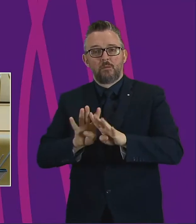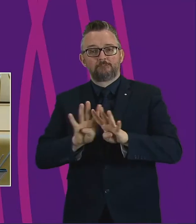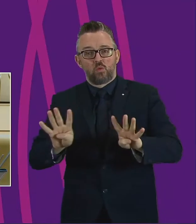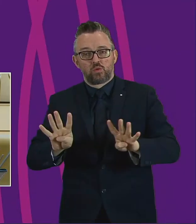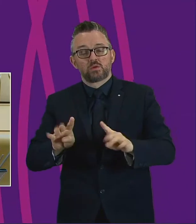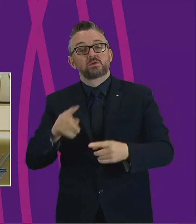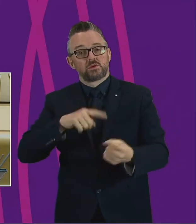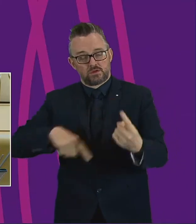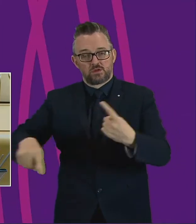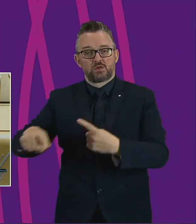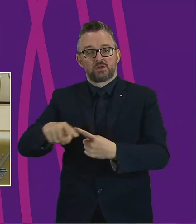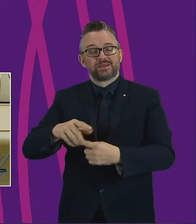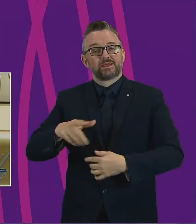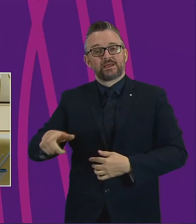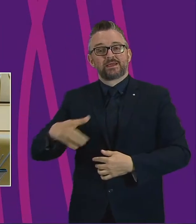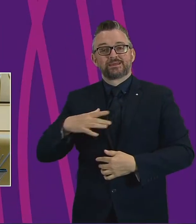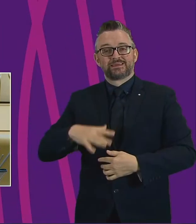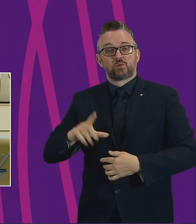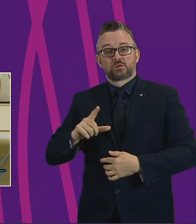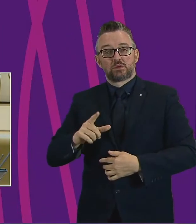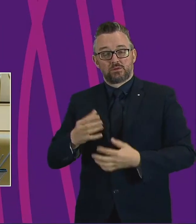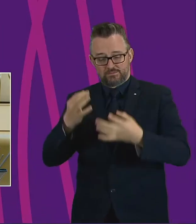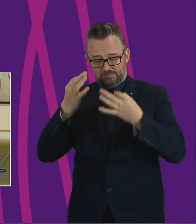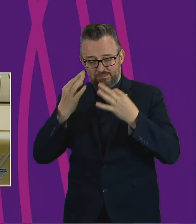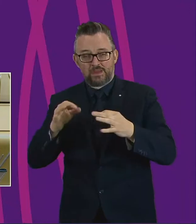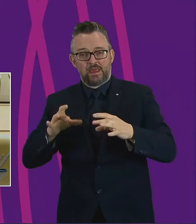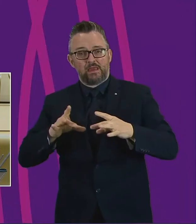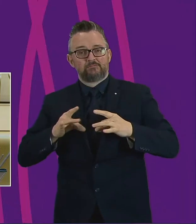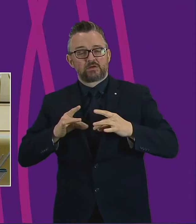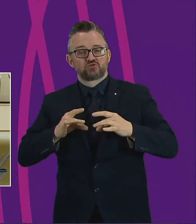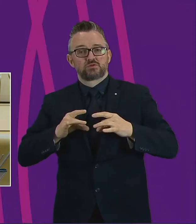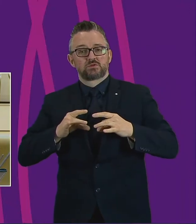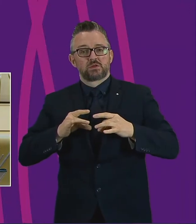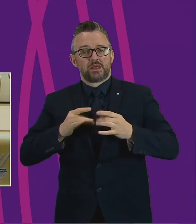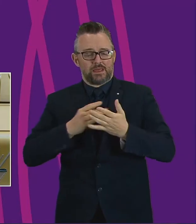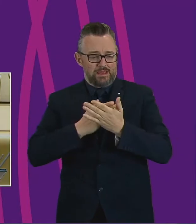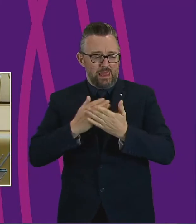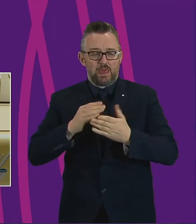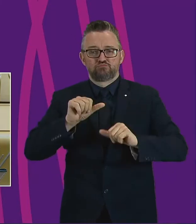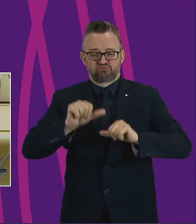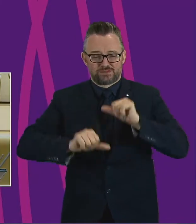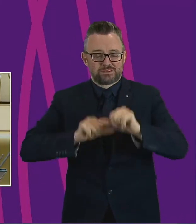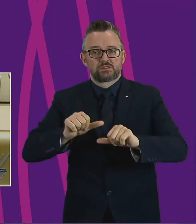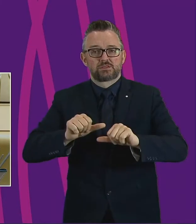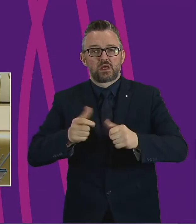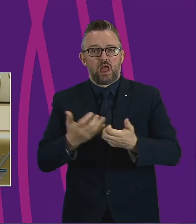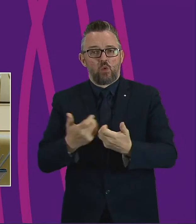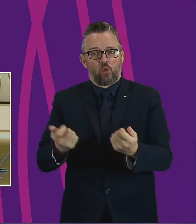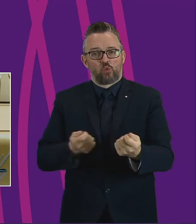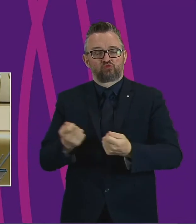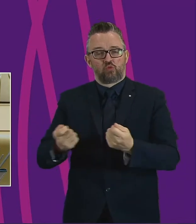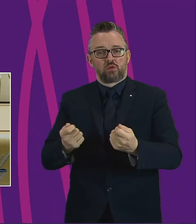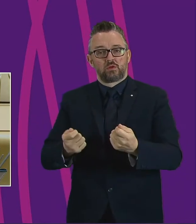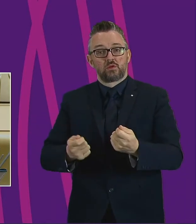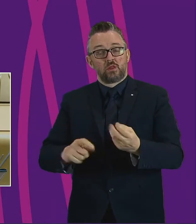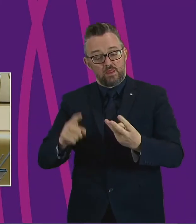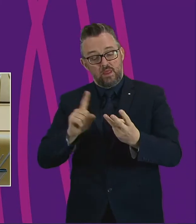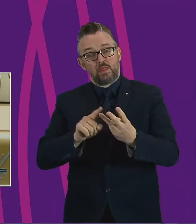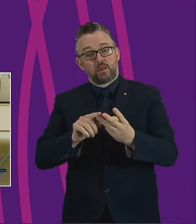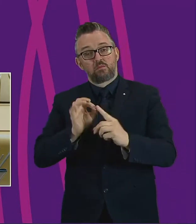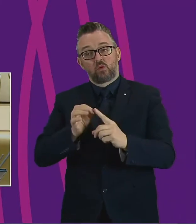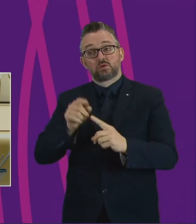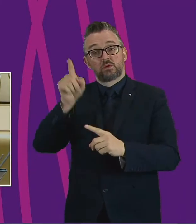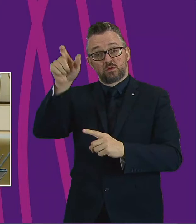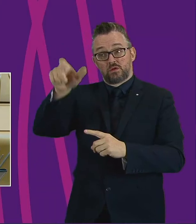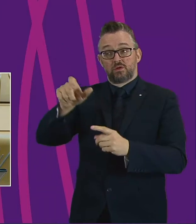have very clear infection prevention and control procedures. And my third point is that Ms Lennon is